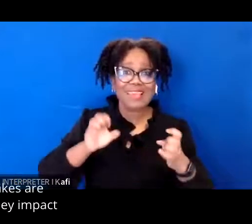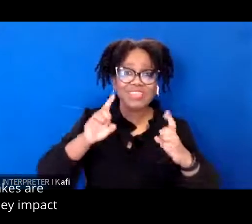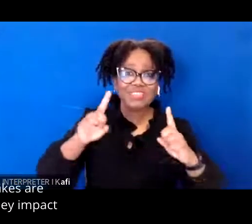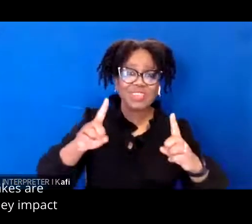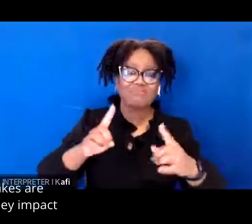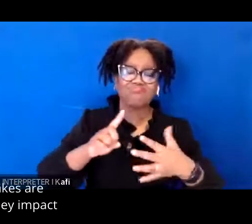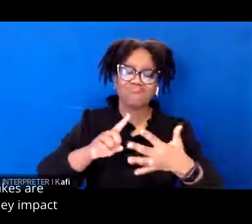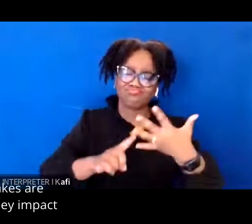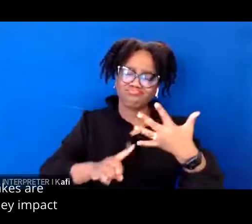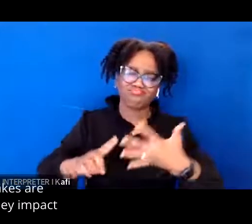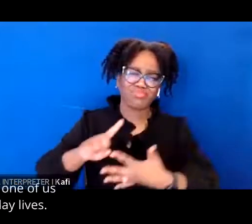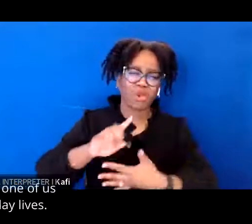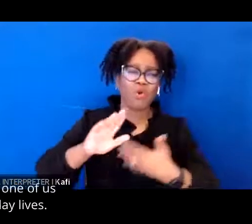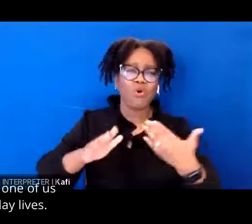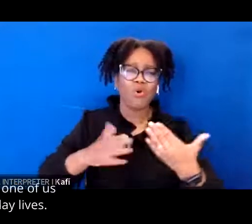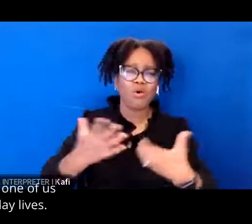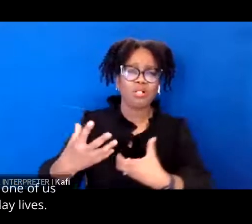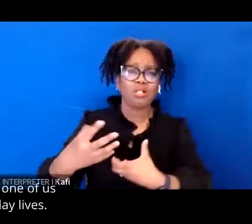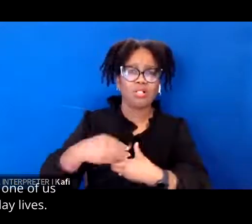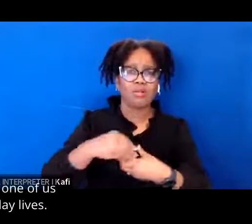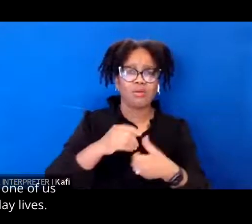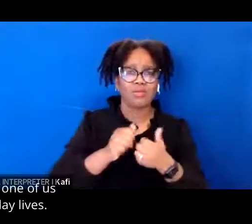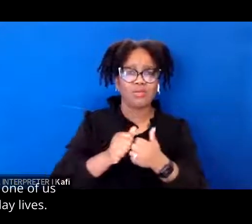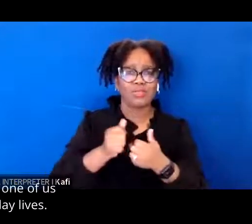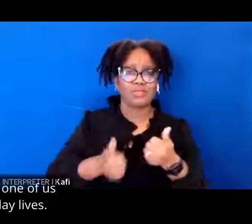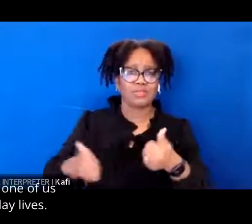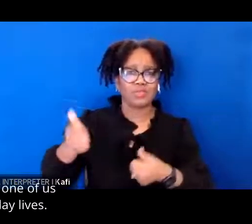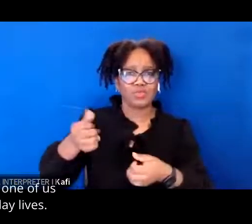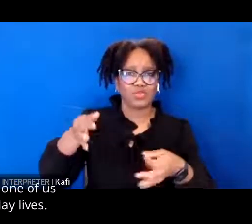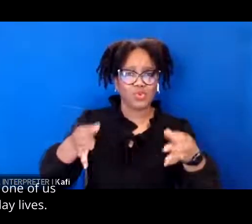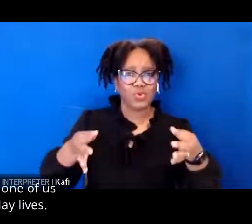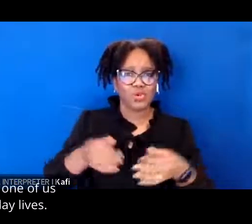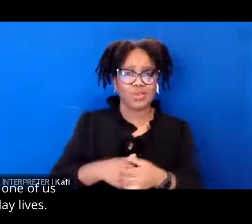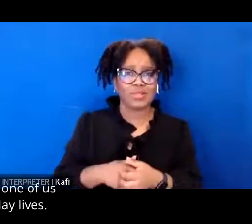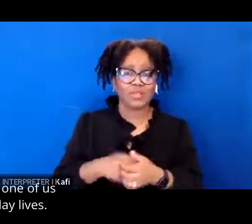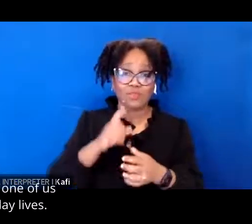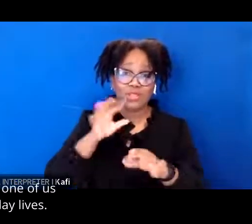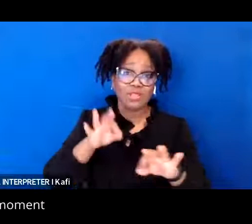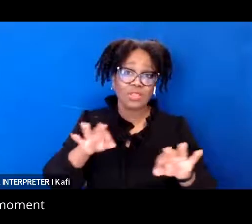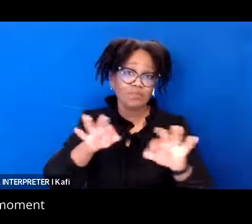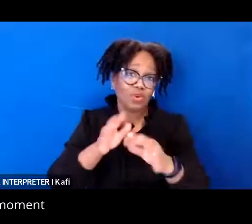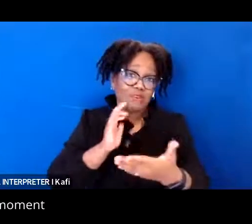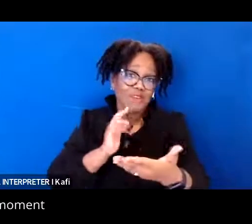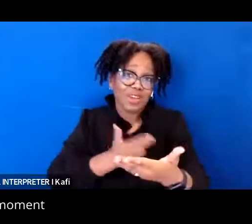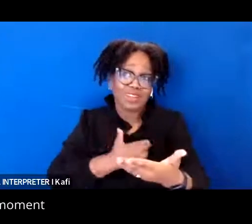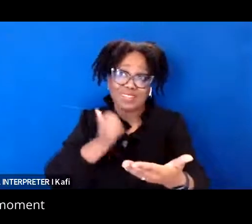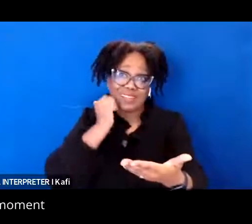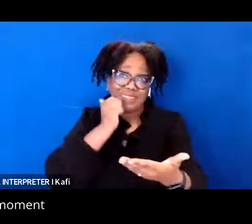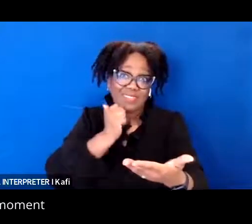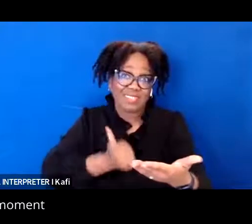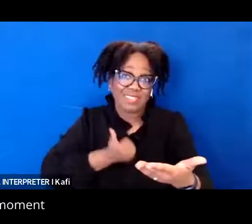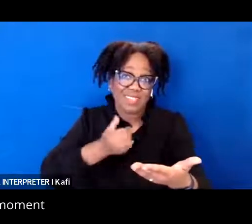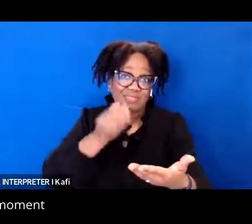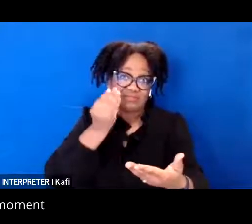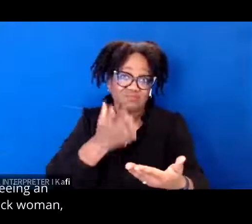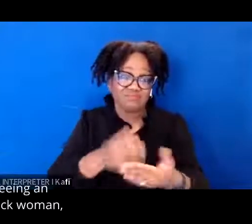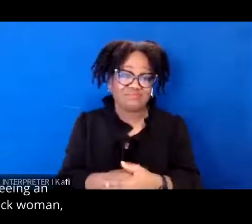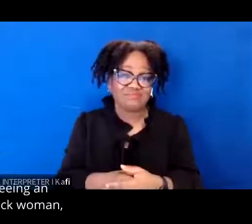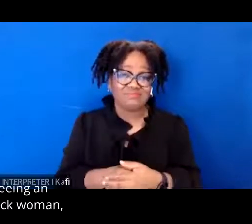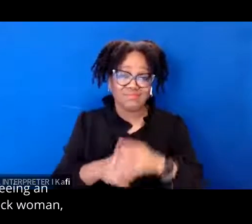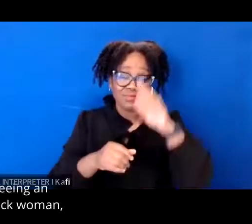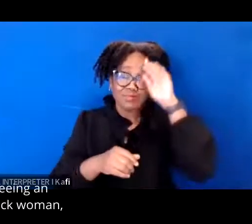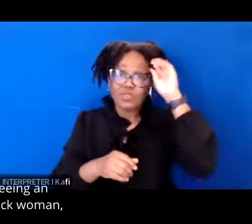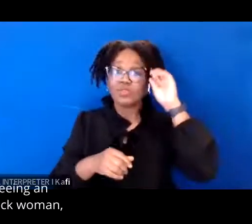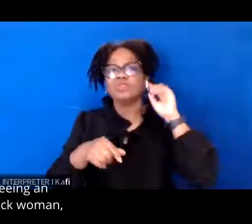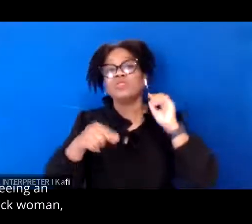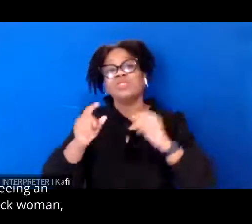high because they impact each and every one of us for our everyday lives and this is a moment where we're